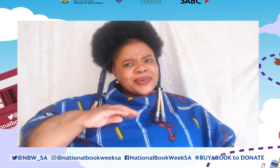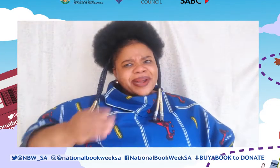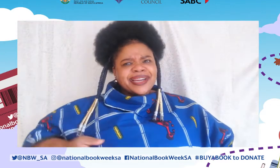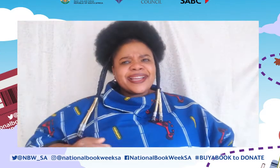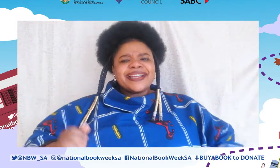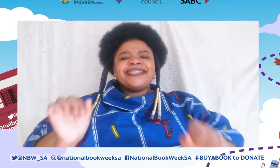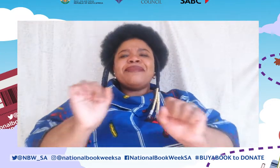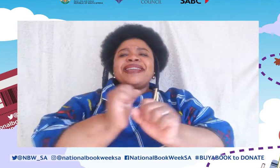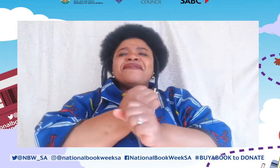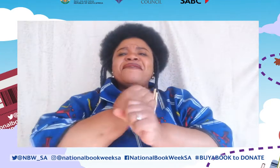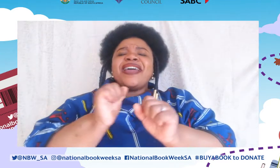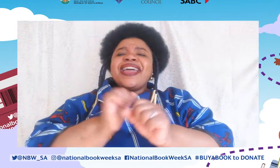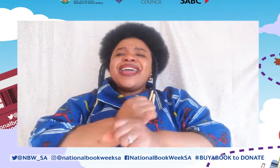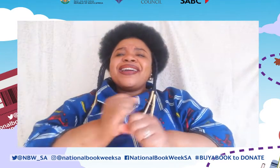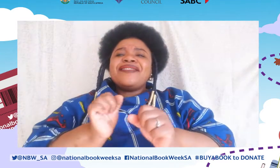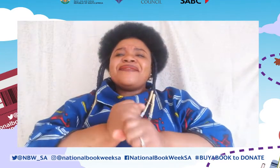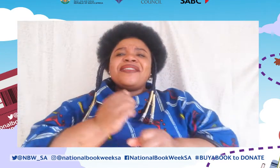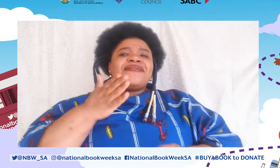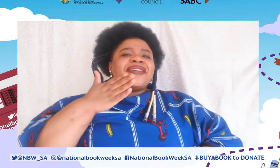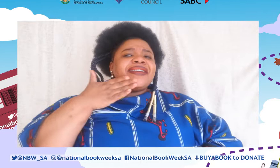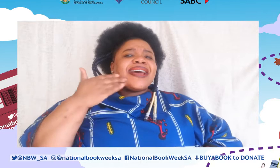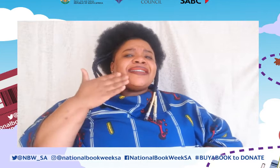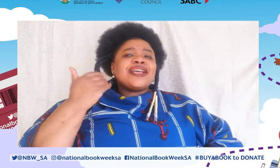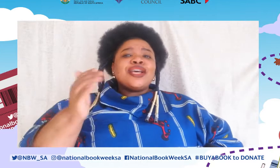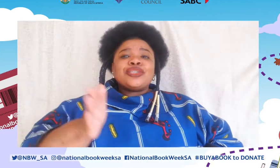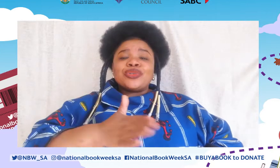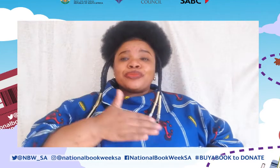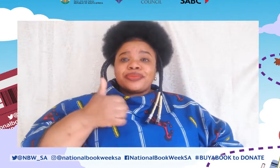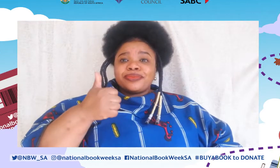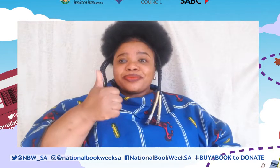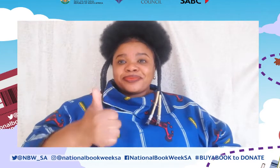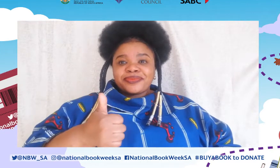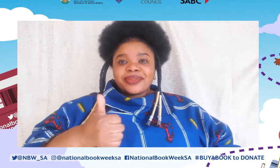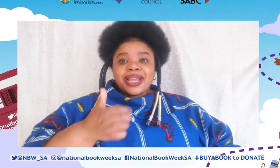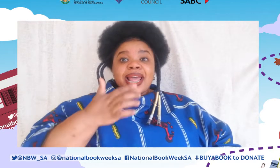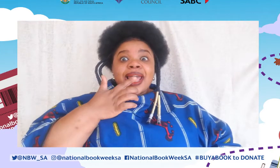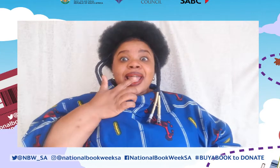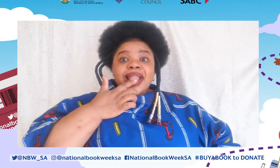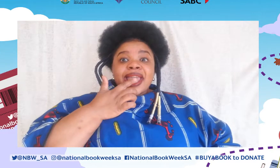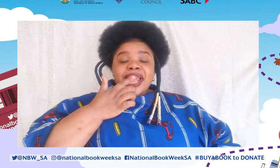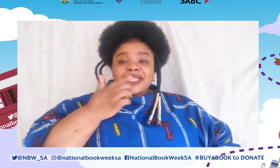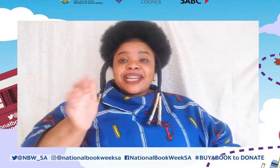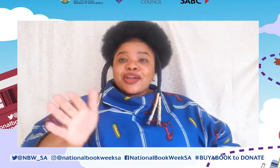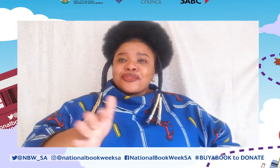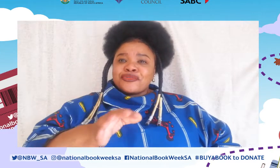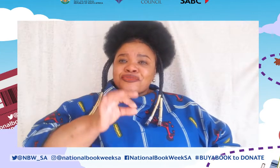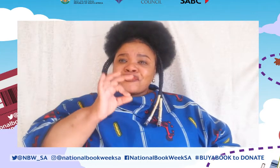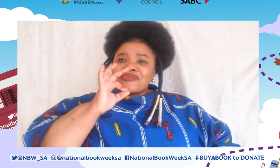This woman, she made a very, very, very nice soup. It